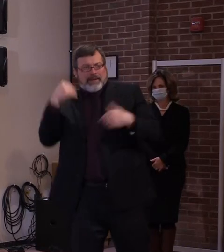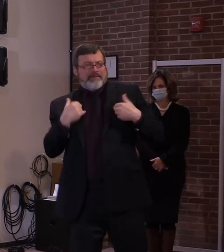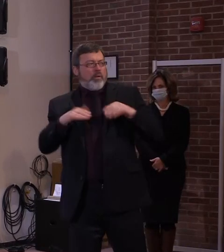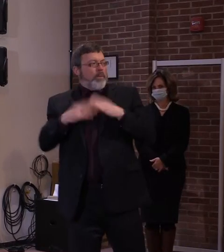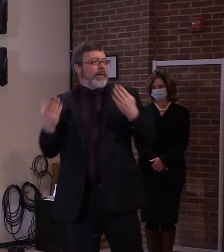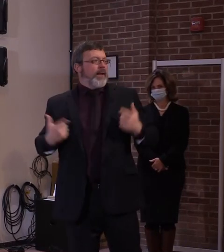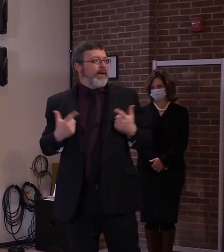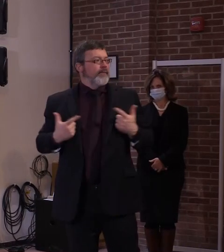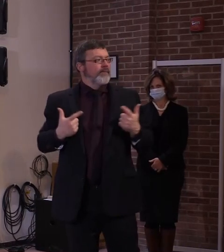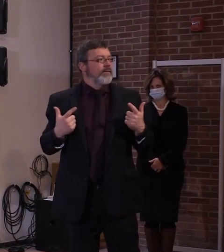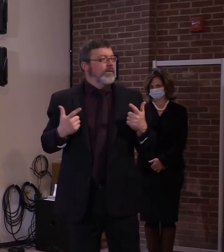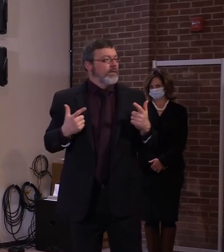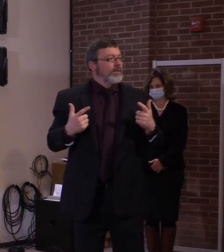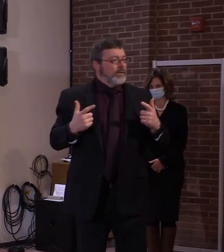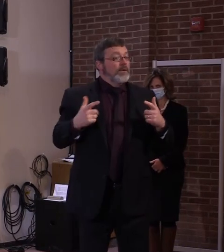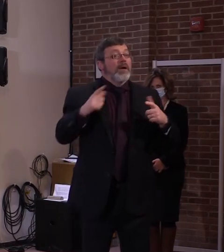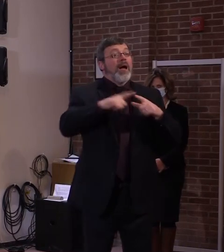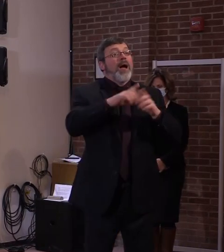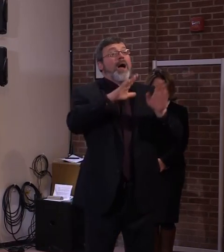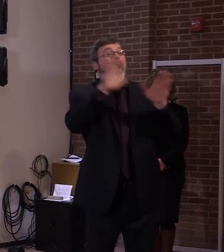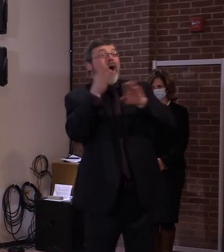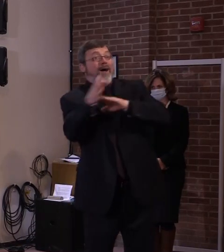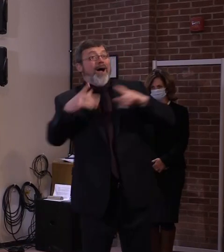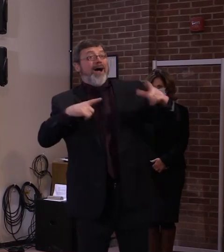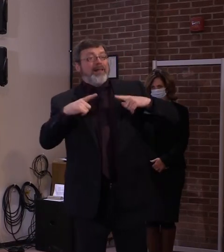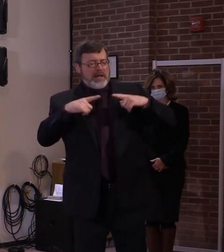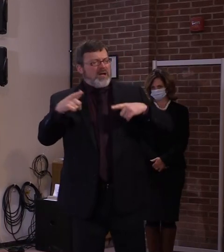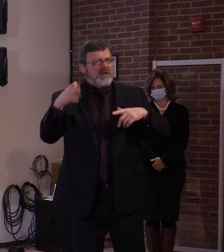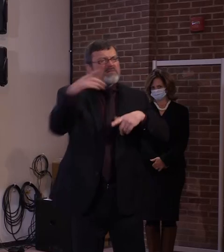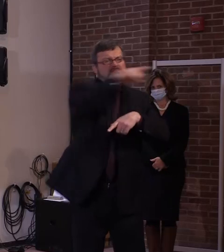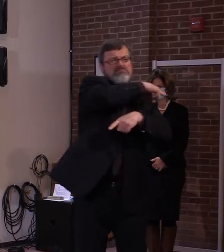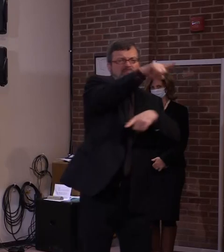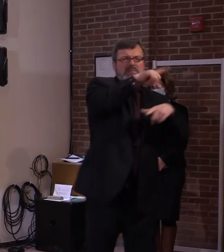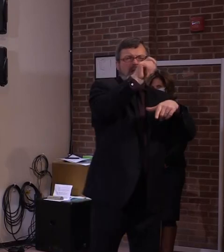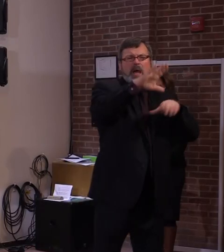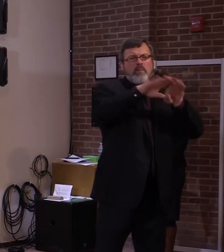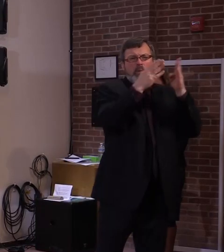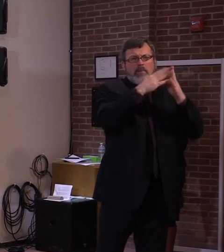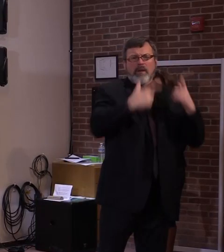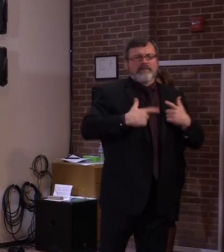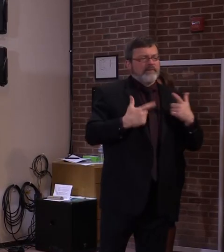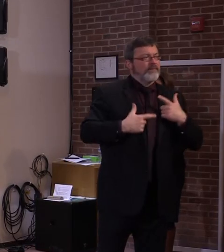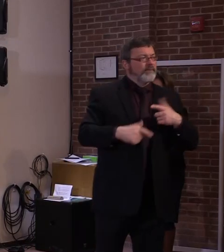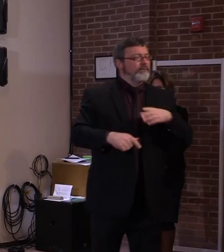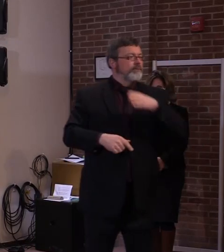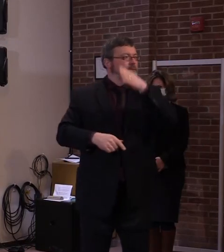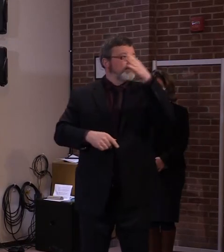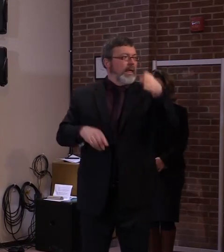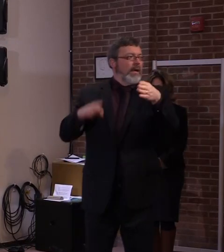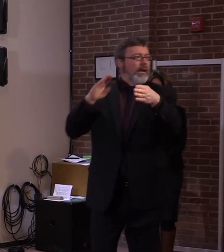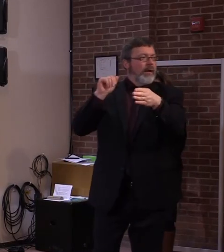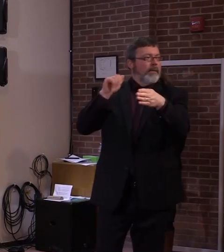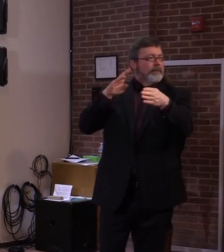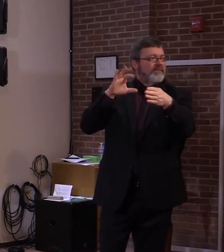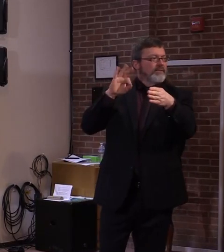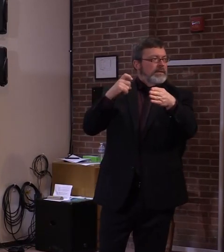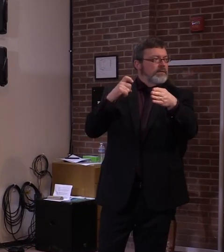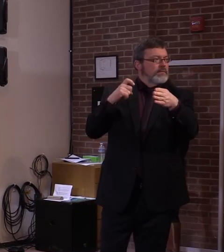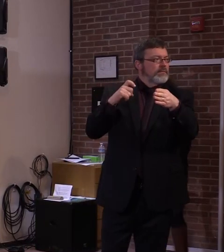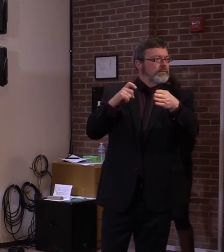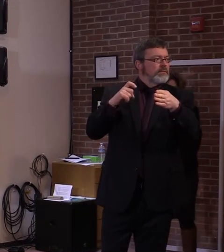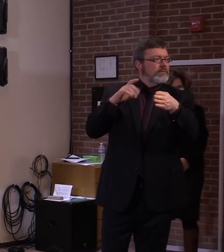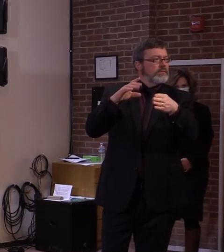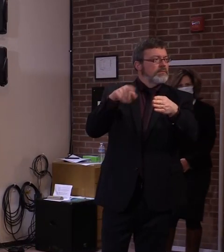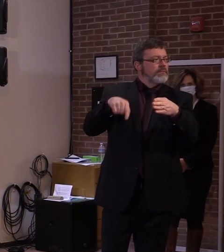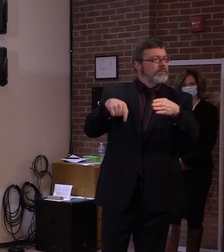after that. I don't know who could answer this, maybe Commissioner Pichek. What is the state's fully protected population percentage?